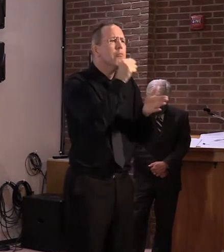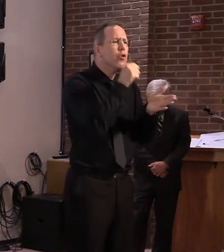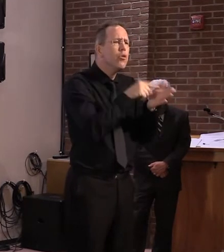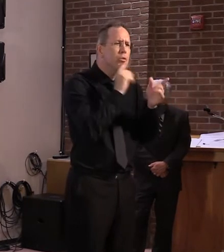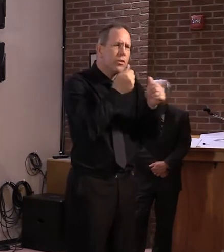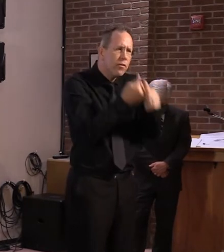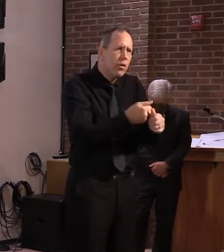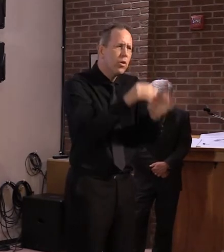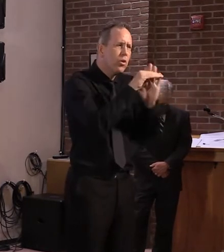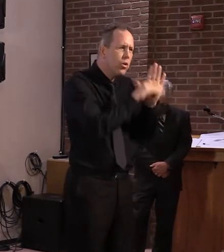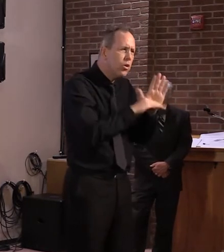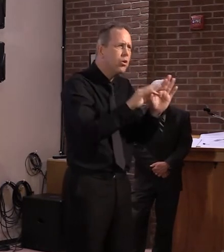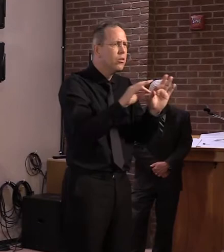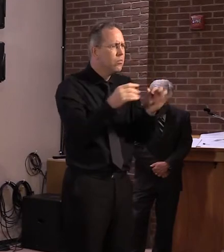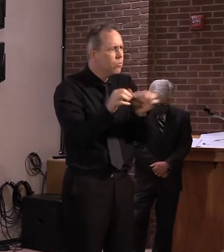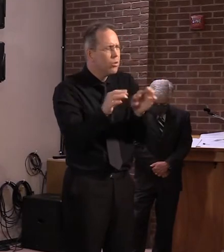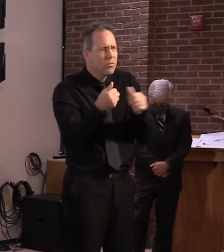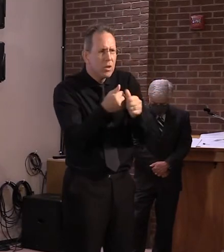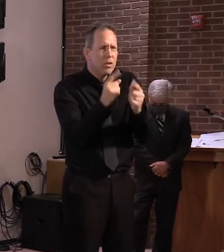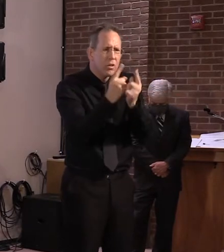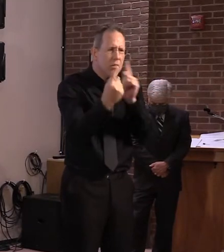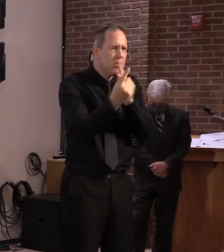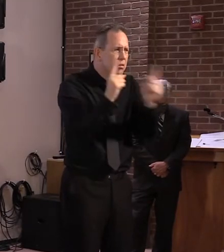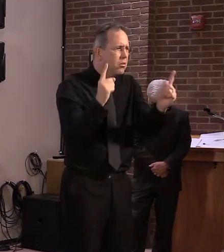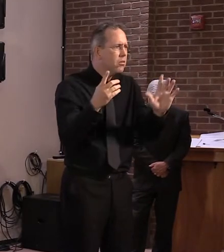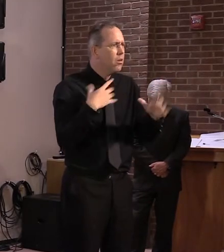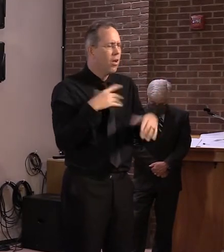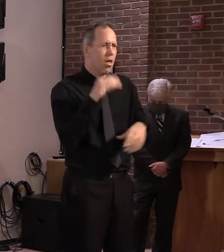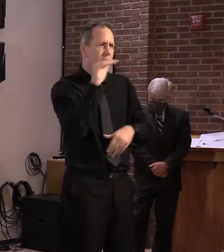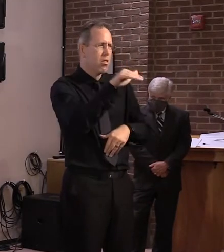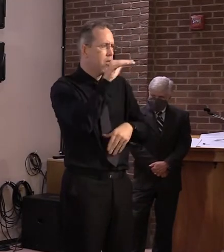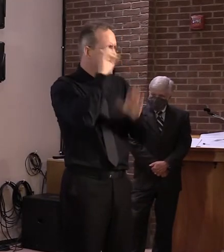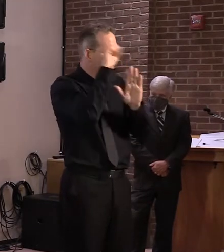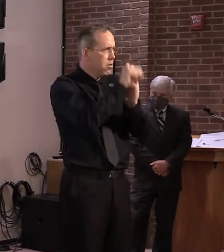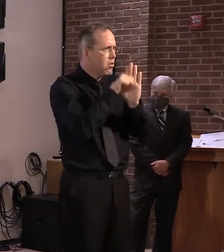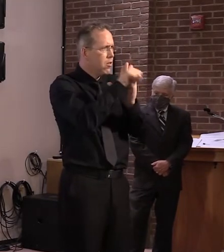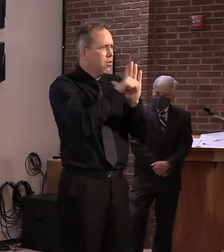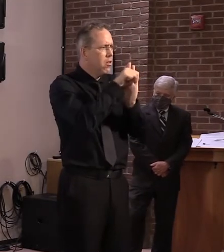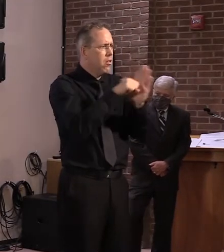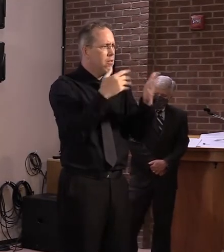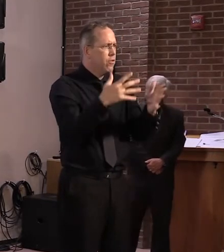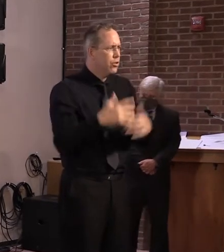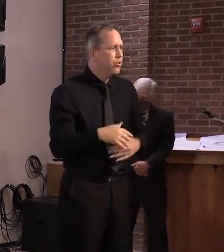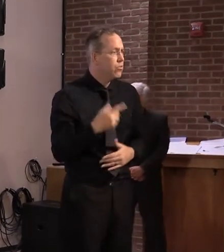complying in the manner that we had laid out. Dr. Levine.